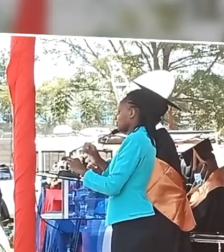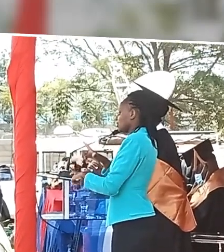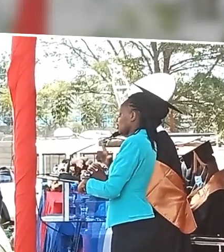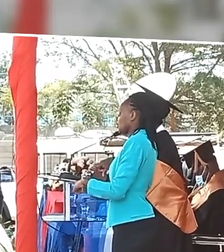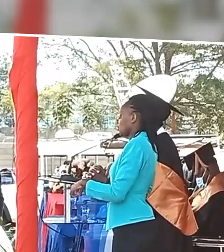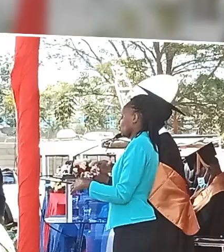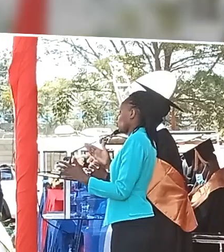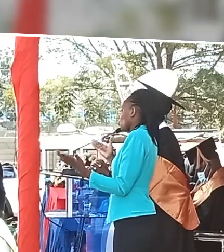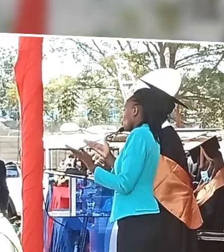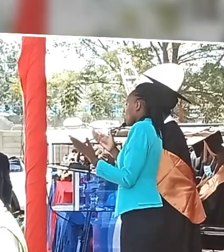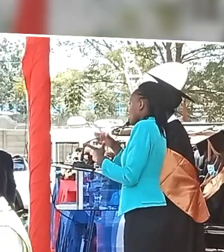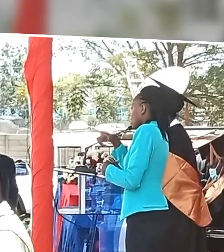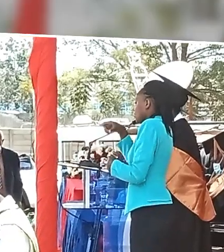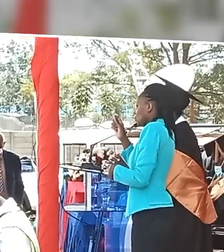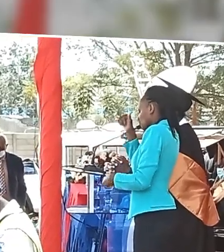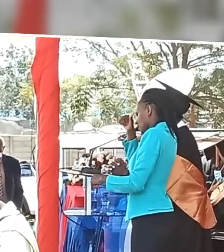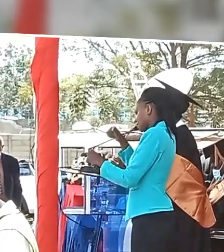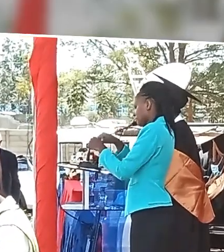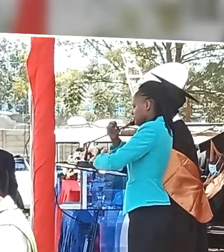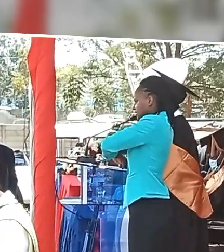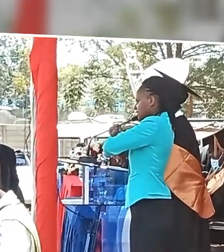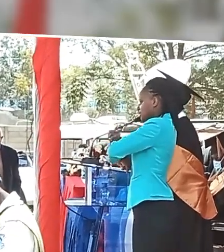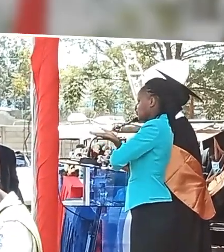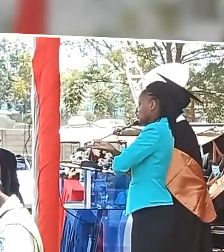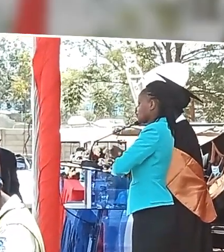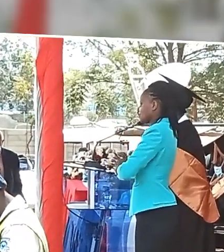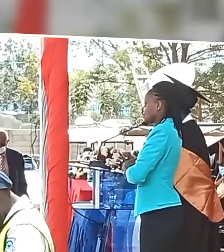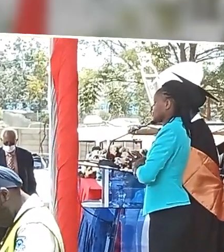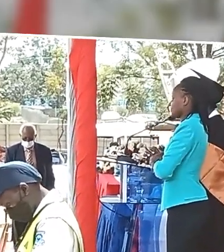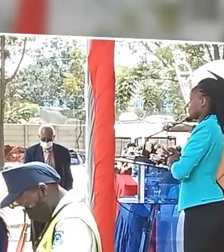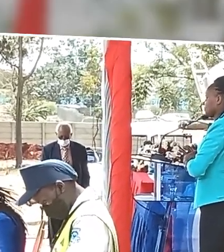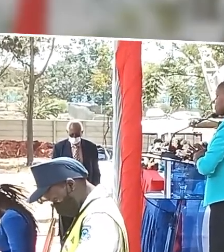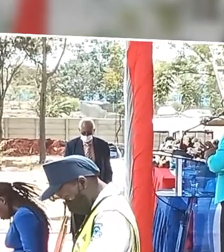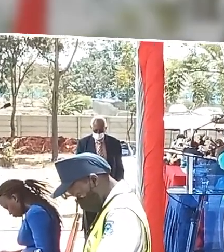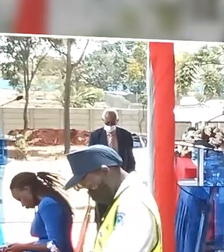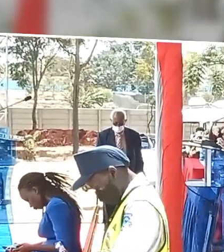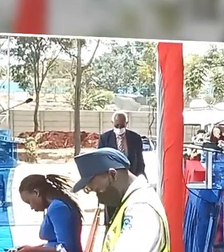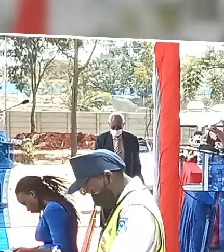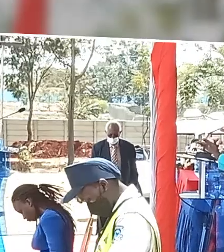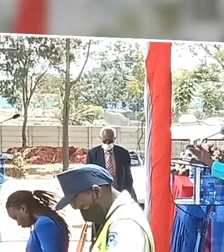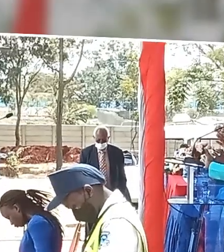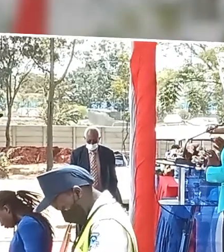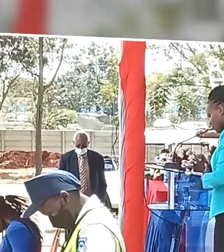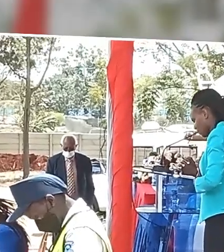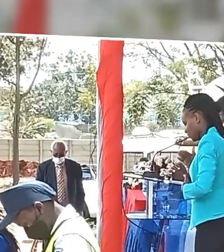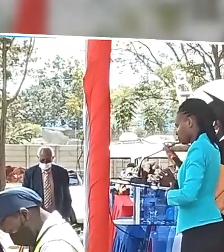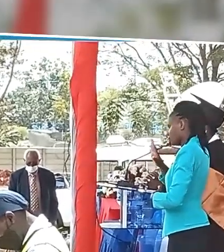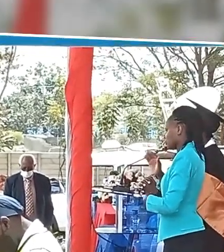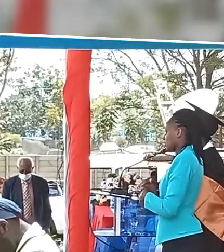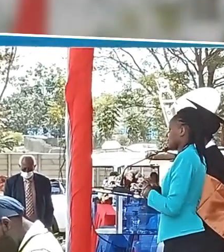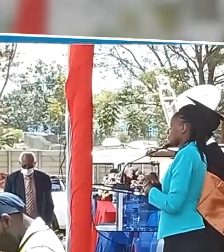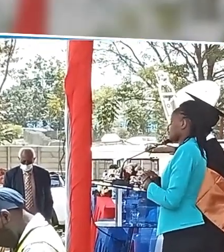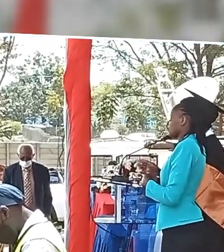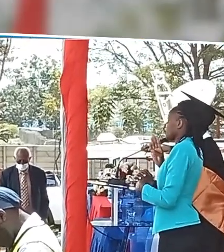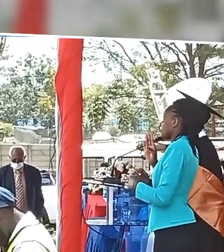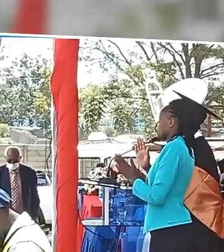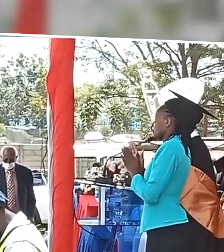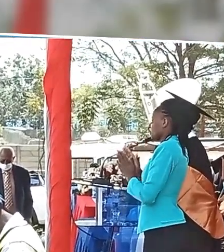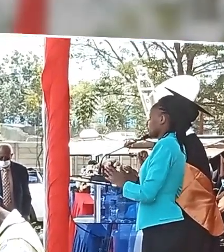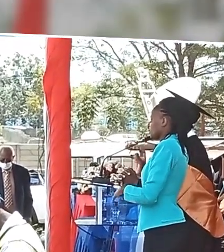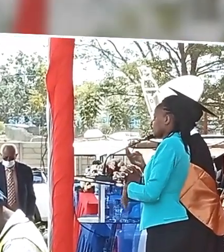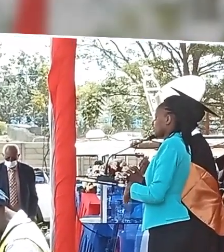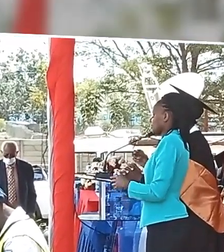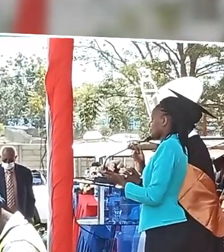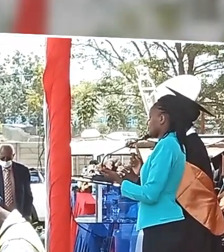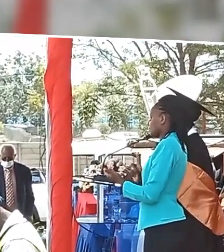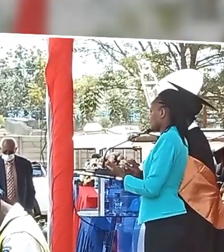go, they will remember this institution for your glory and for your honor. Be with us, Lord. Dispatch us with your